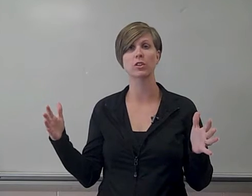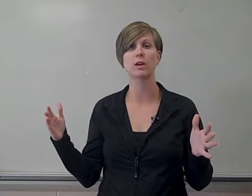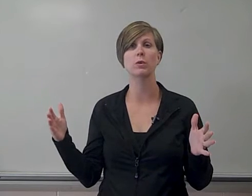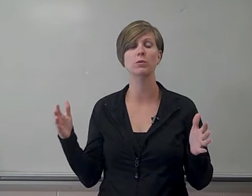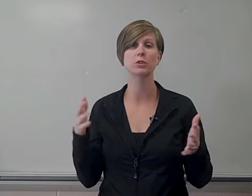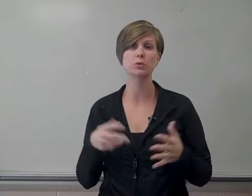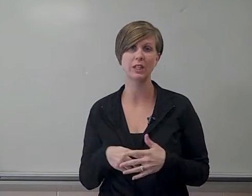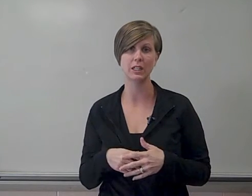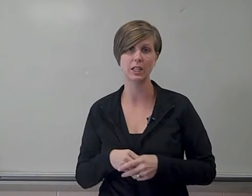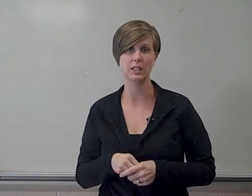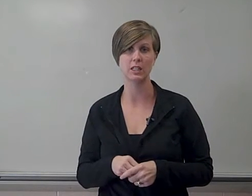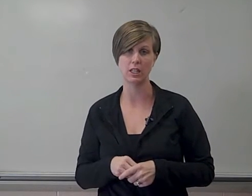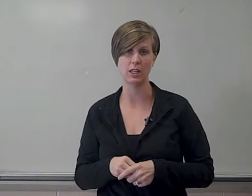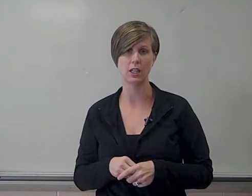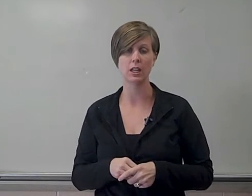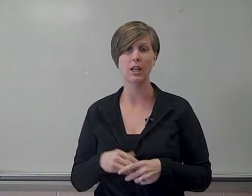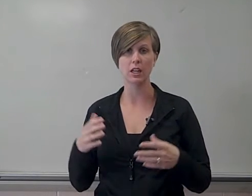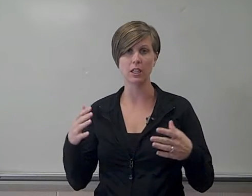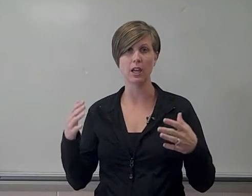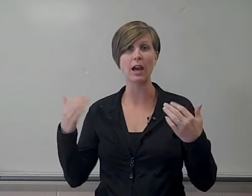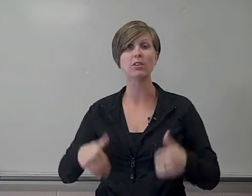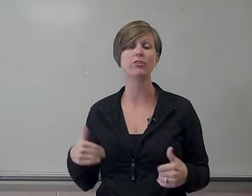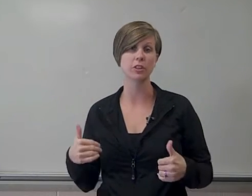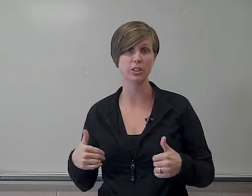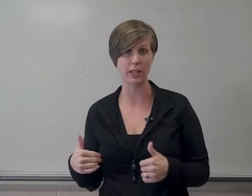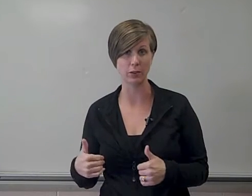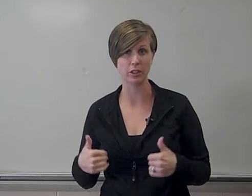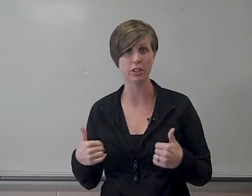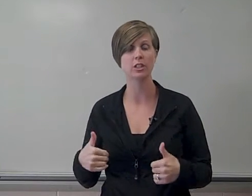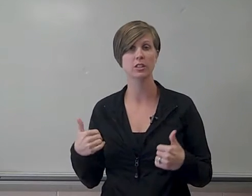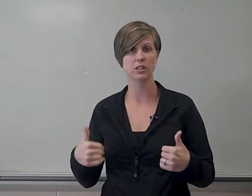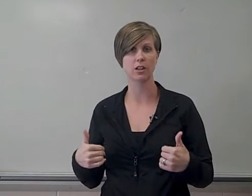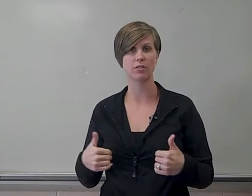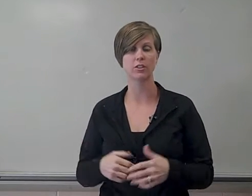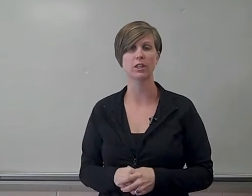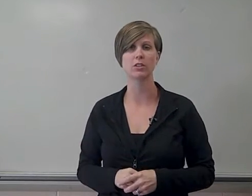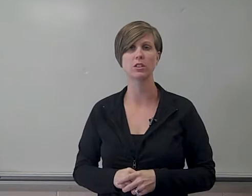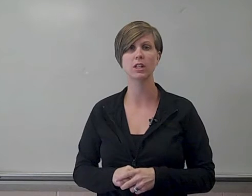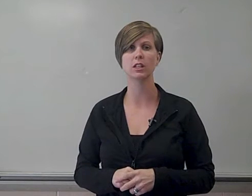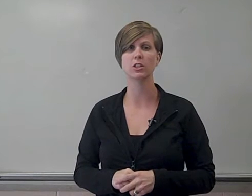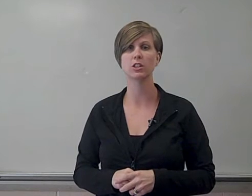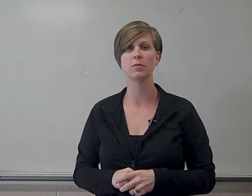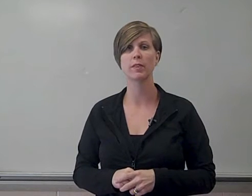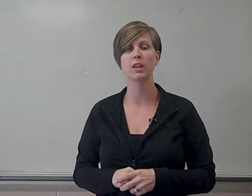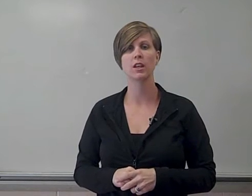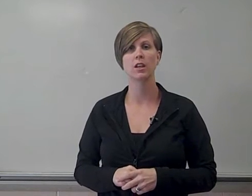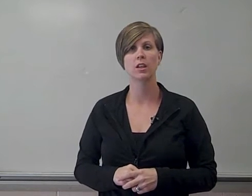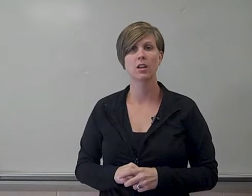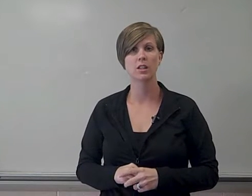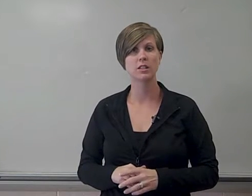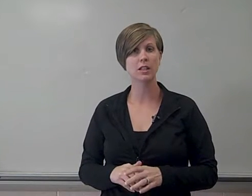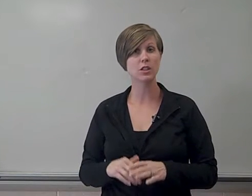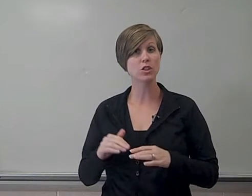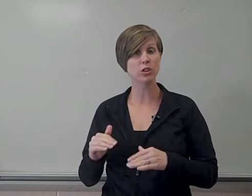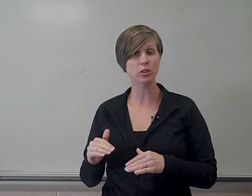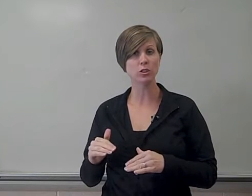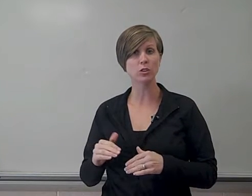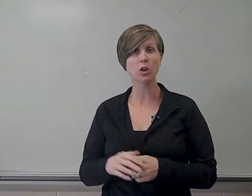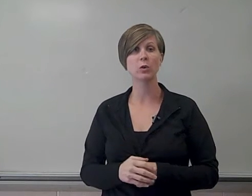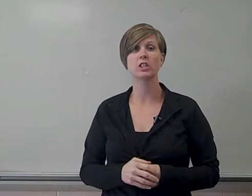that we would read and see in our first language, since our first language is English. C2, which